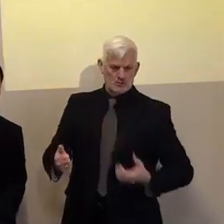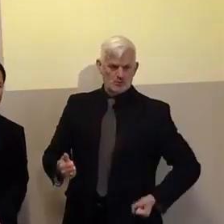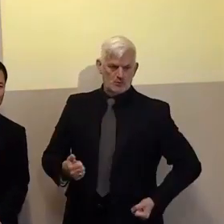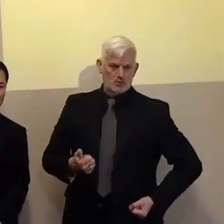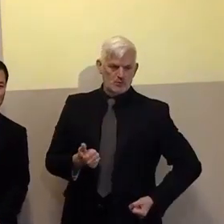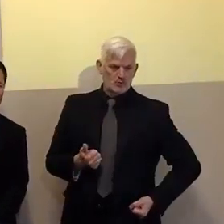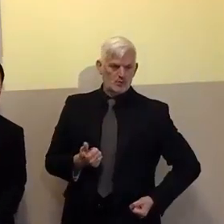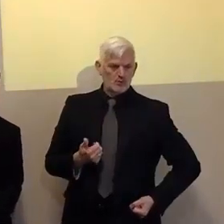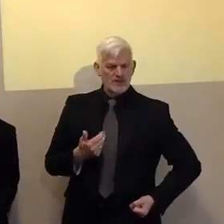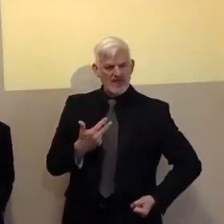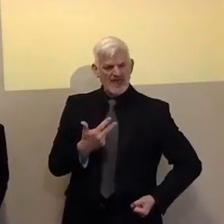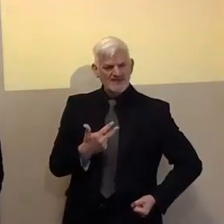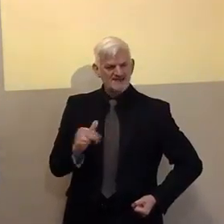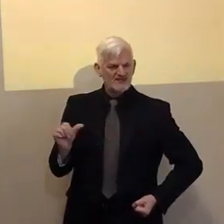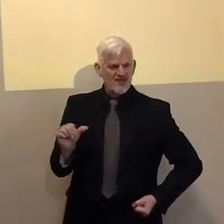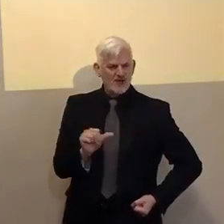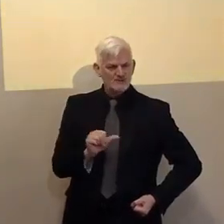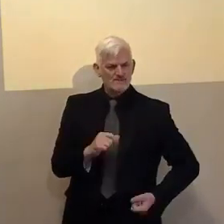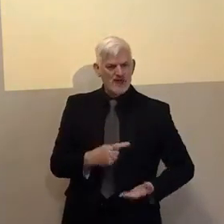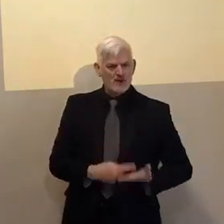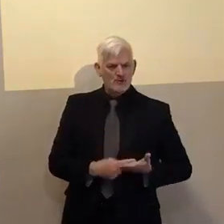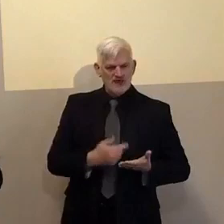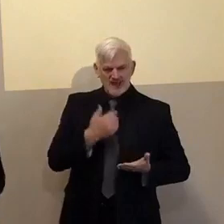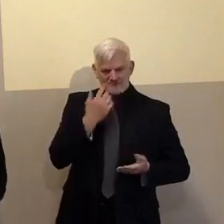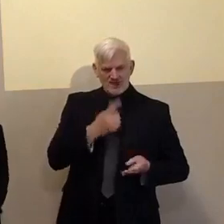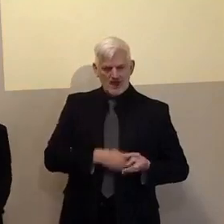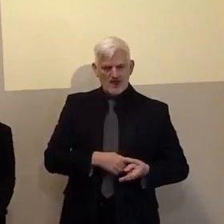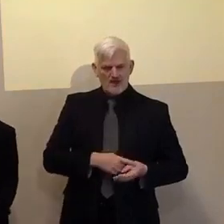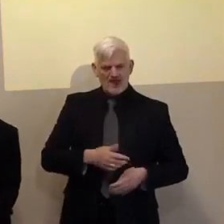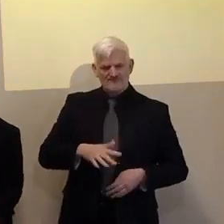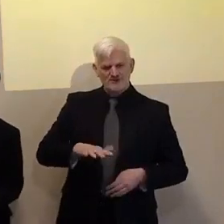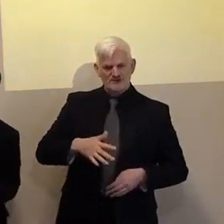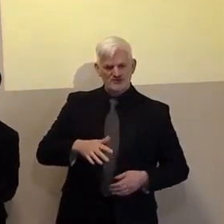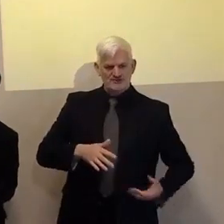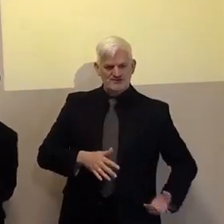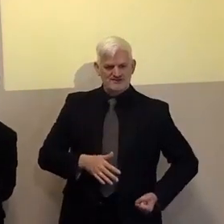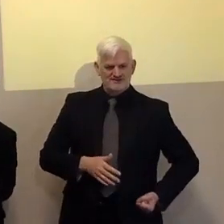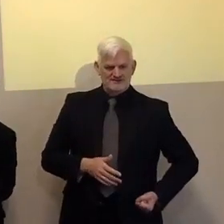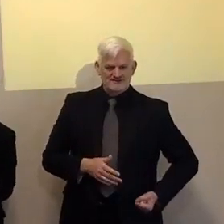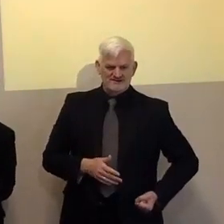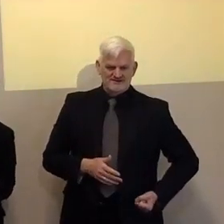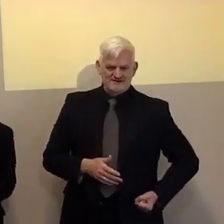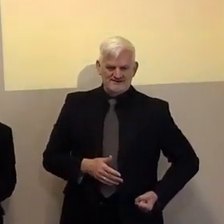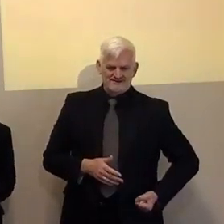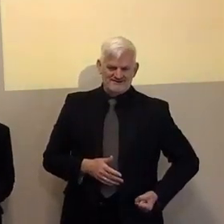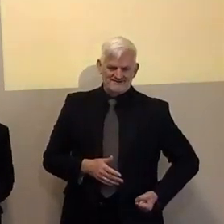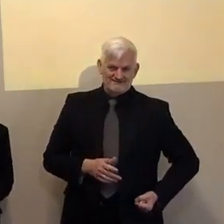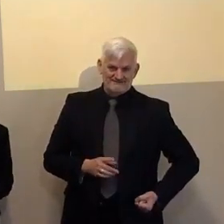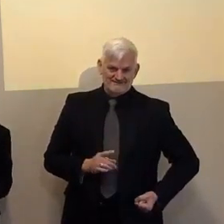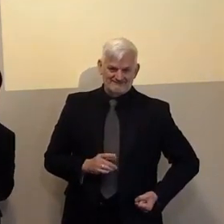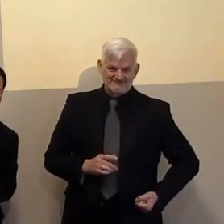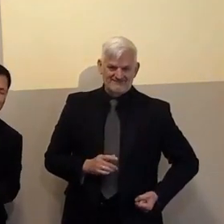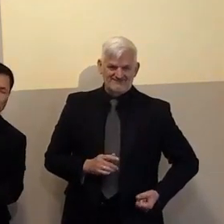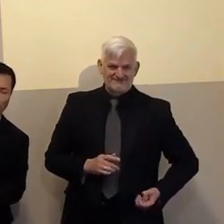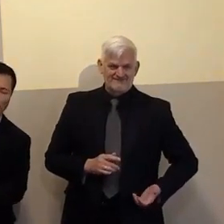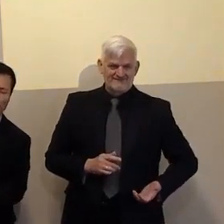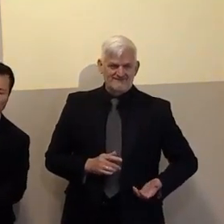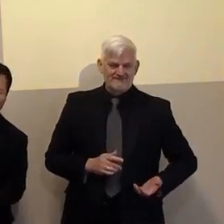80,000 pounds per year, average. But she stopped studying. She stopped work at